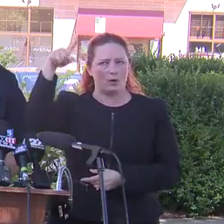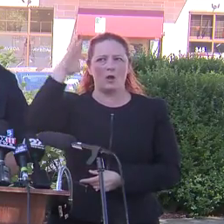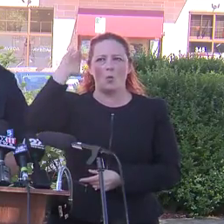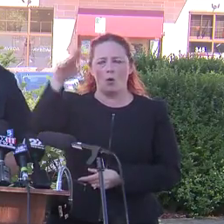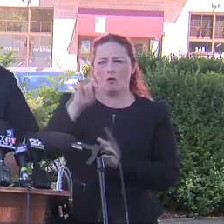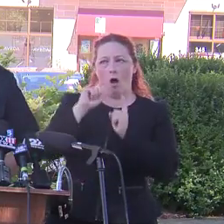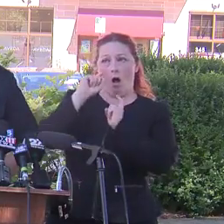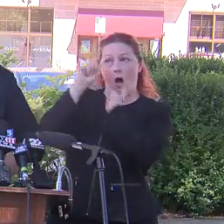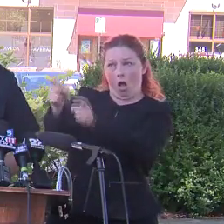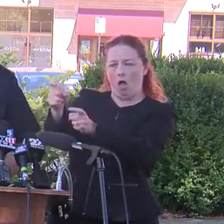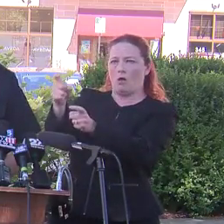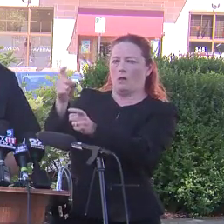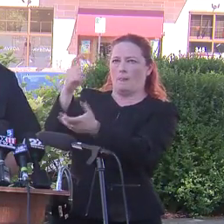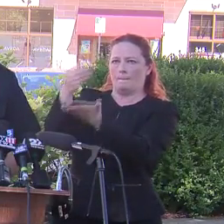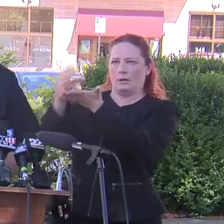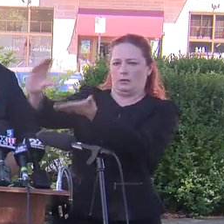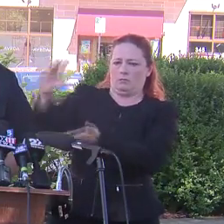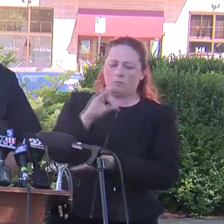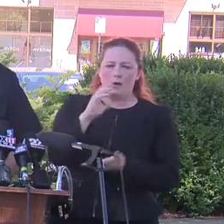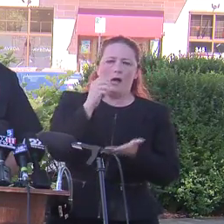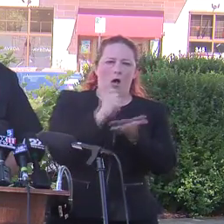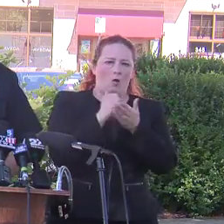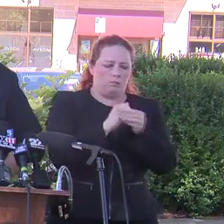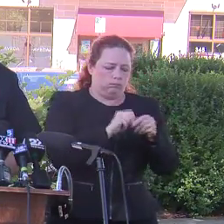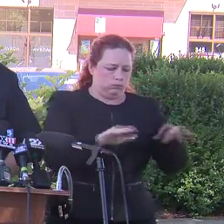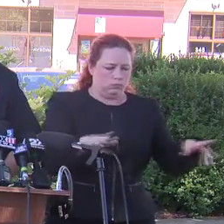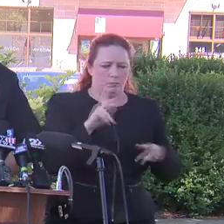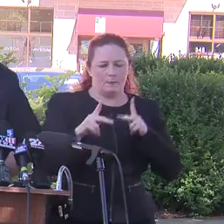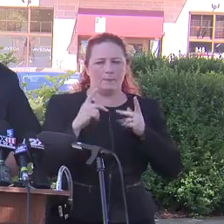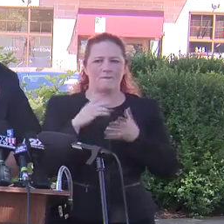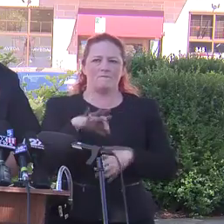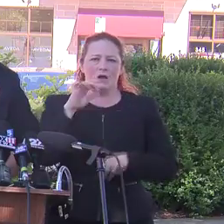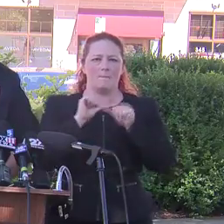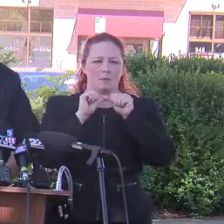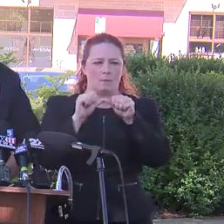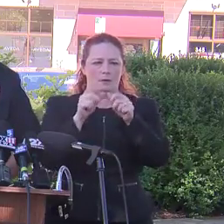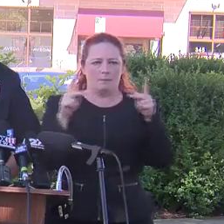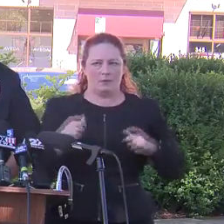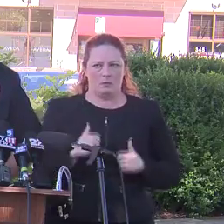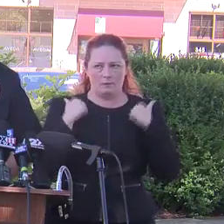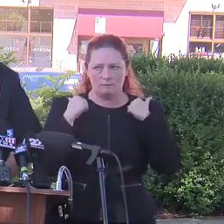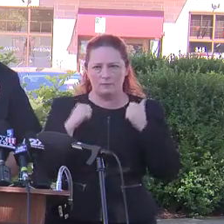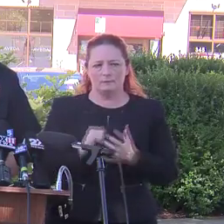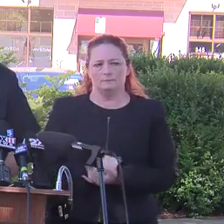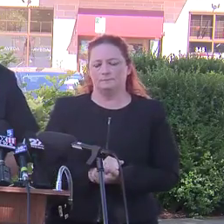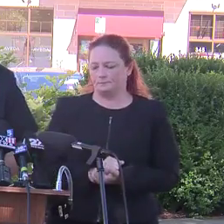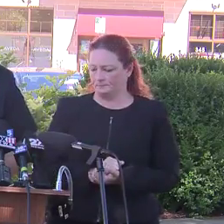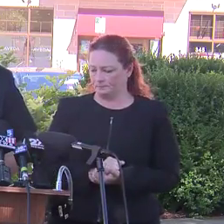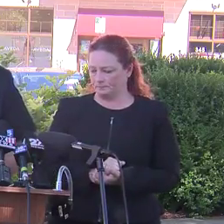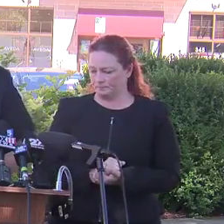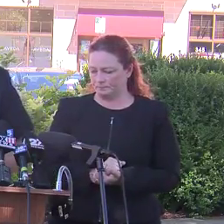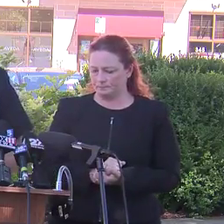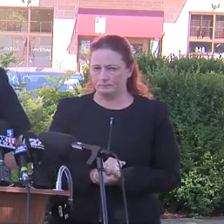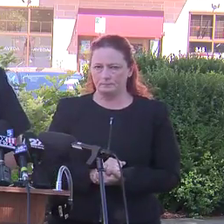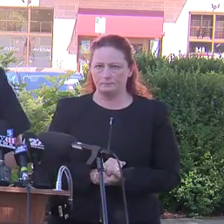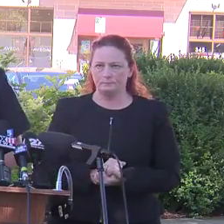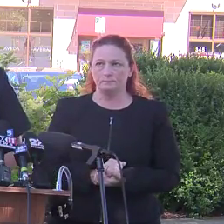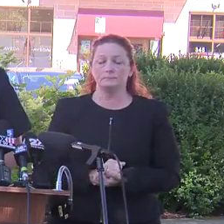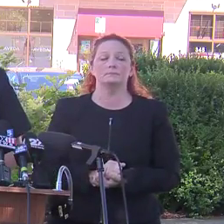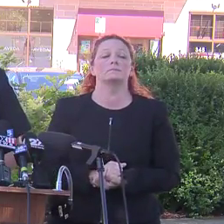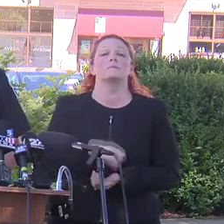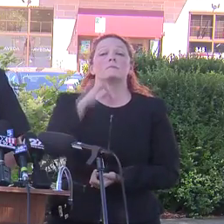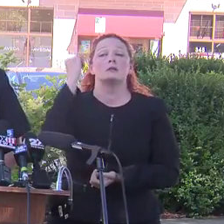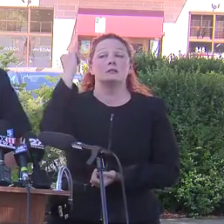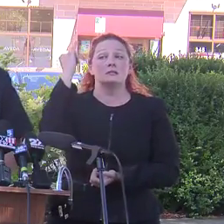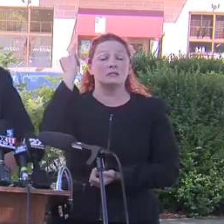helped. Those funds are helped for those folks who are going to get into permanent housing. If there is a family